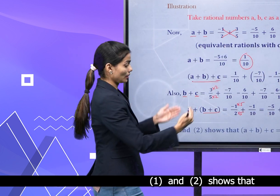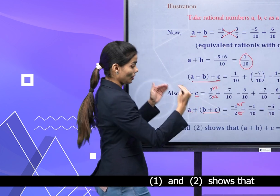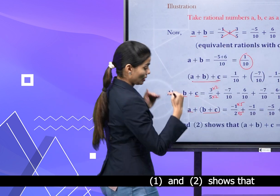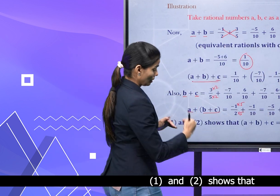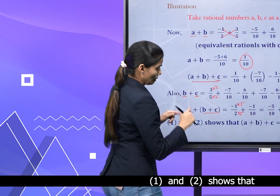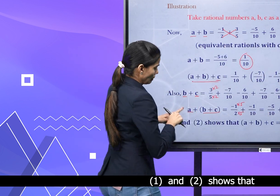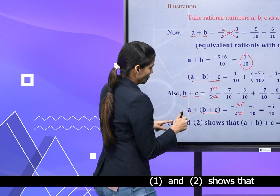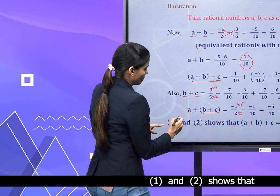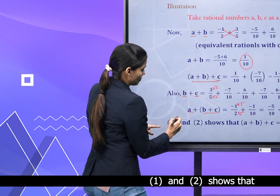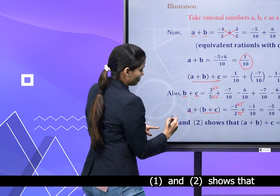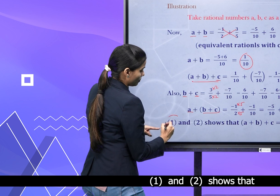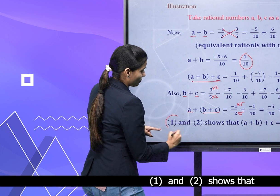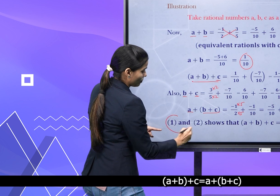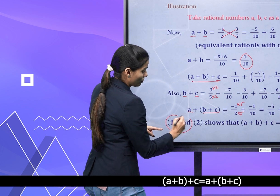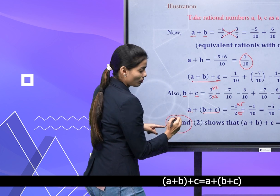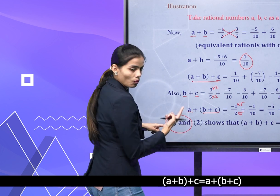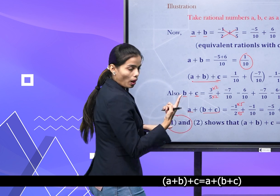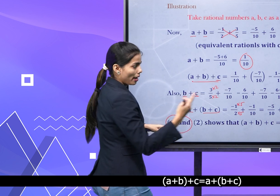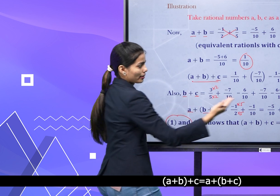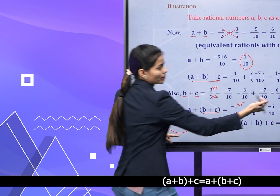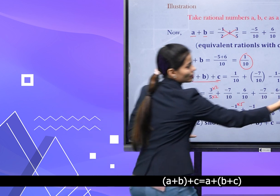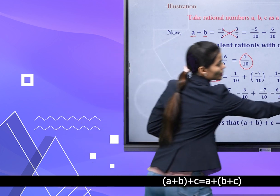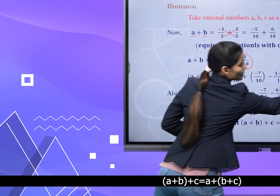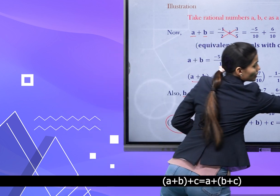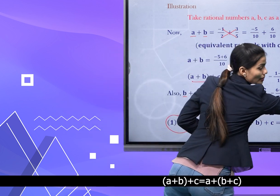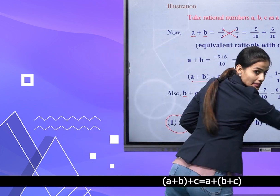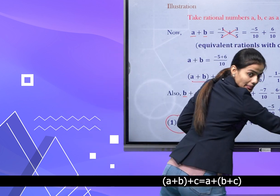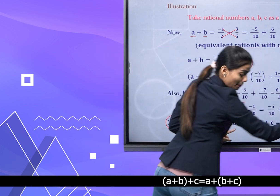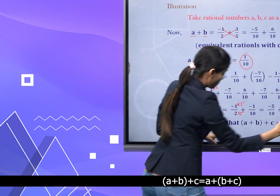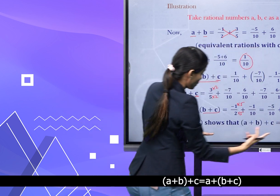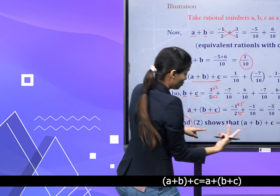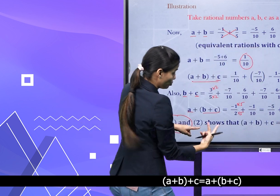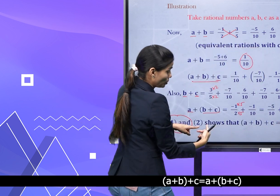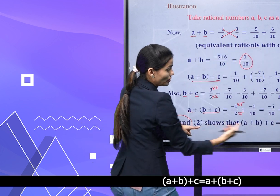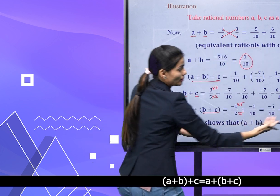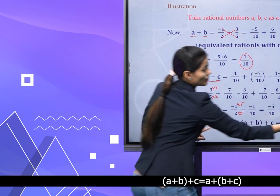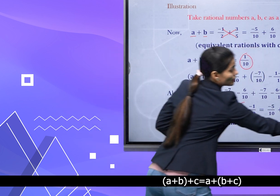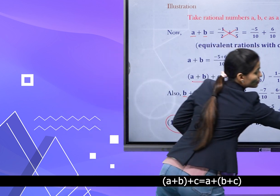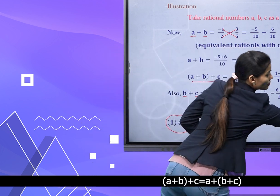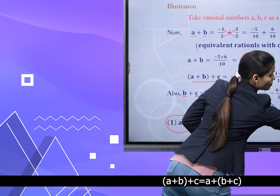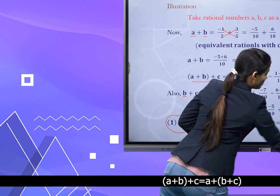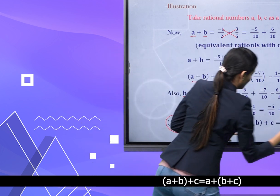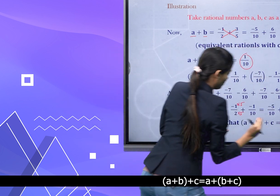1 and 2 shows that a plus b plus c is equal to a plus b plus